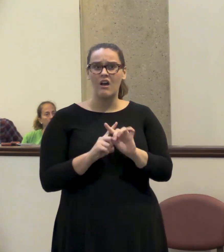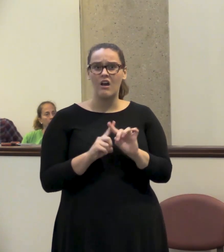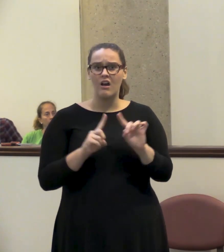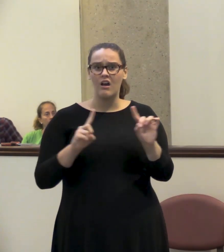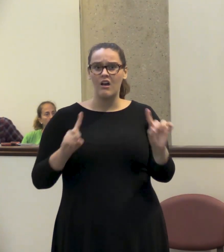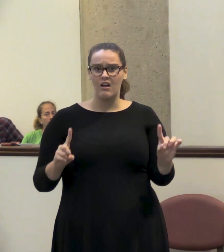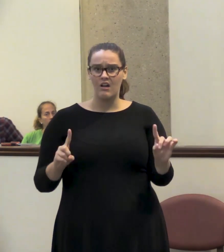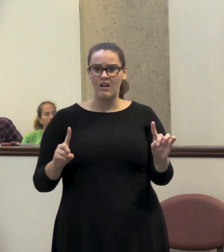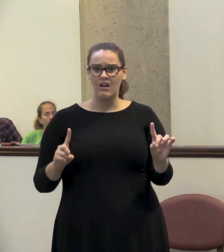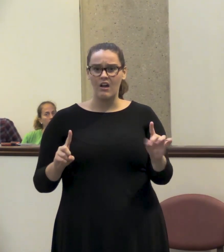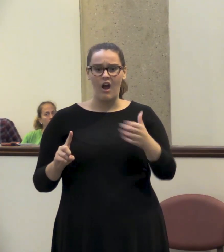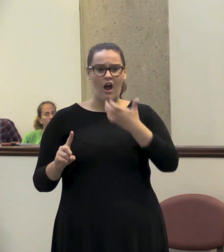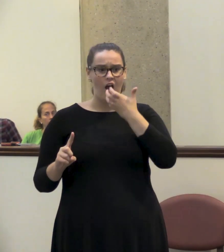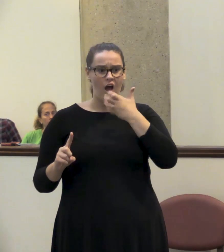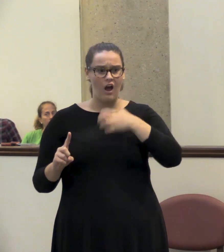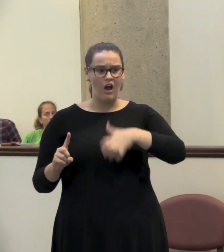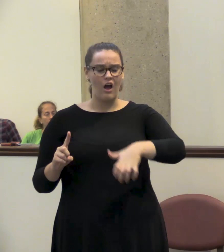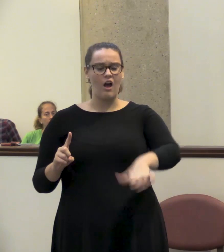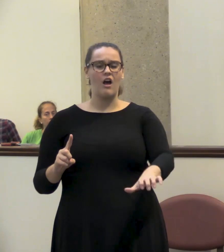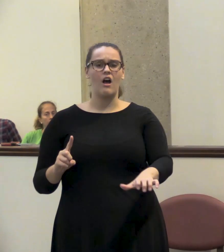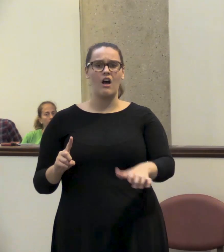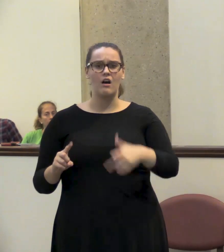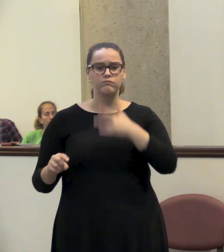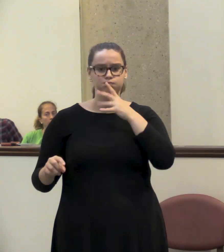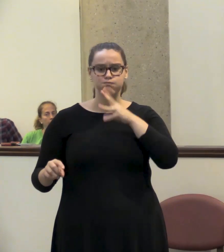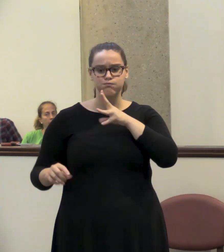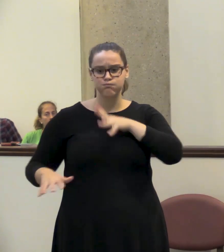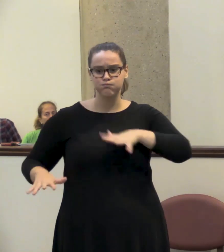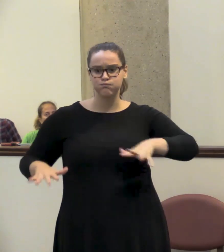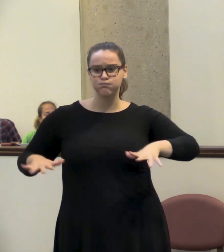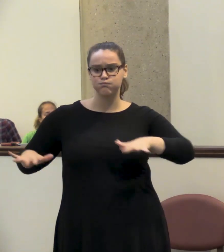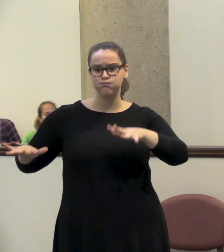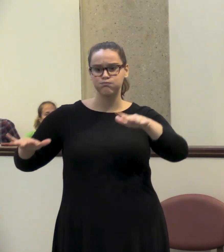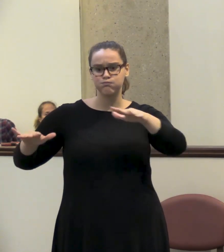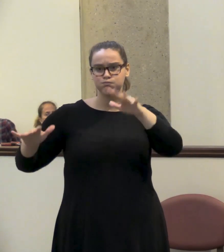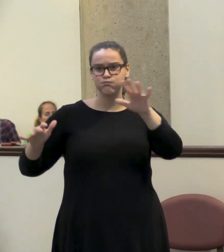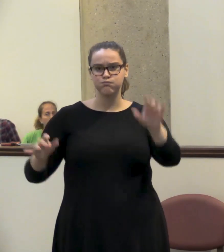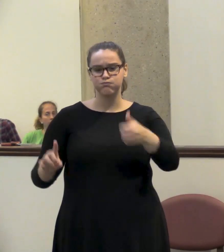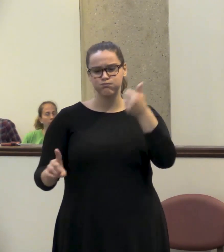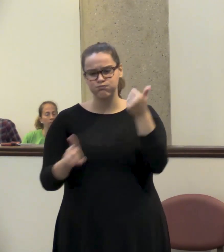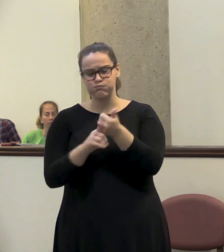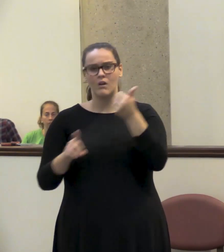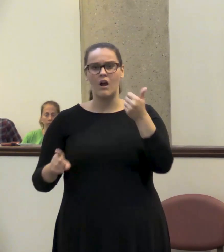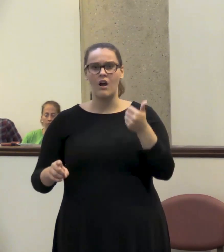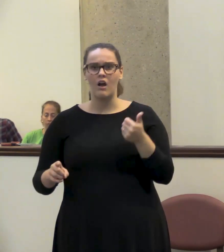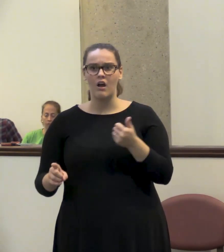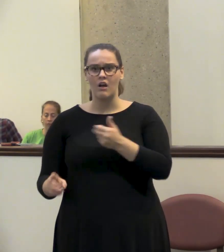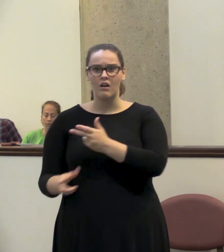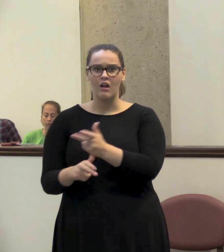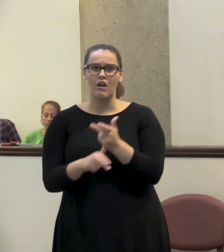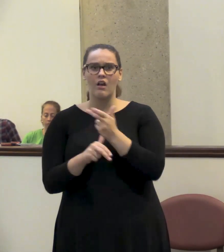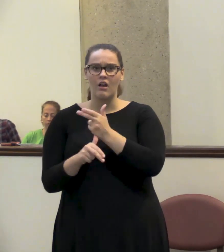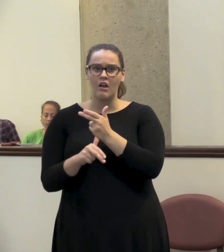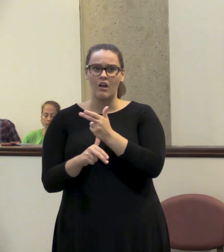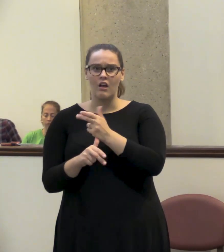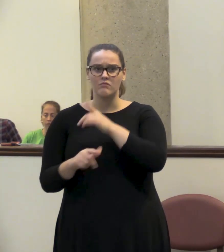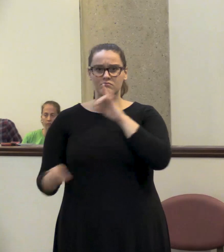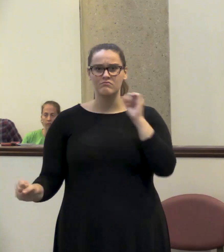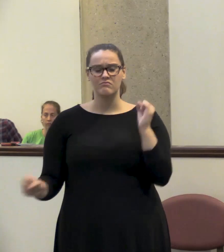more frequent heat waves, devastating floods, stronger storms, punishing droughts.